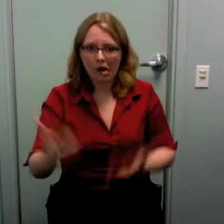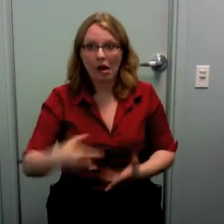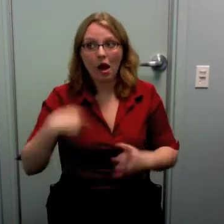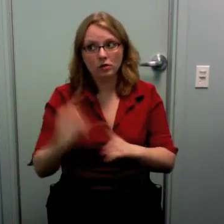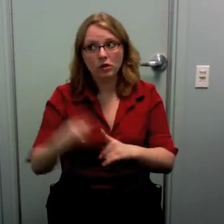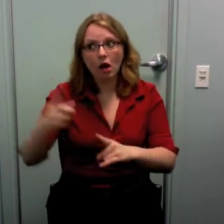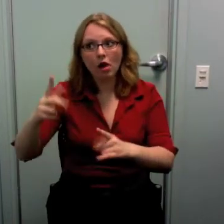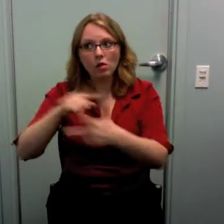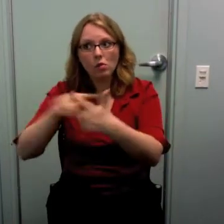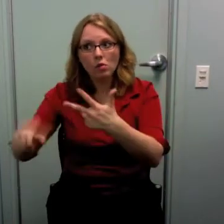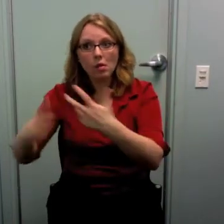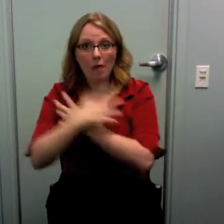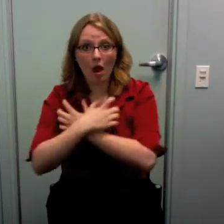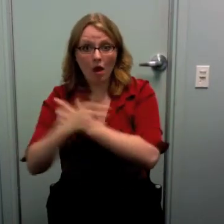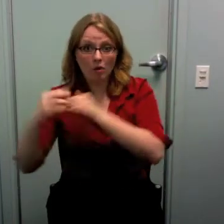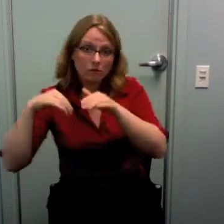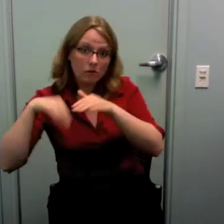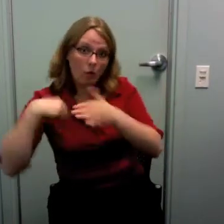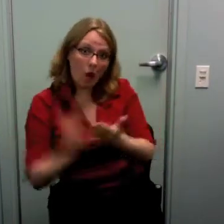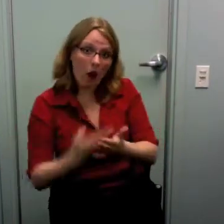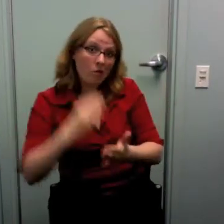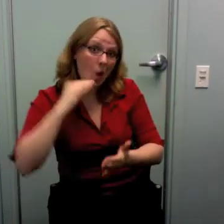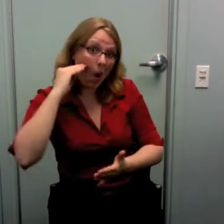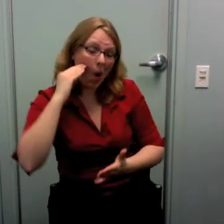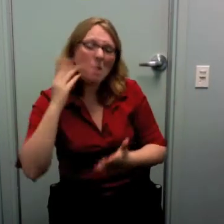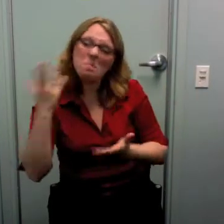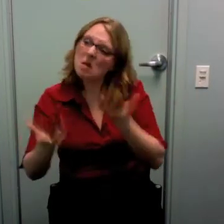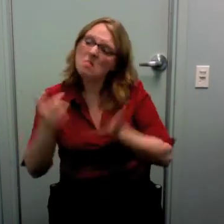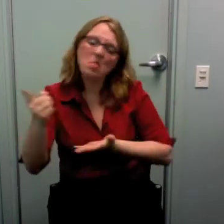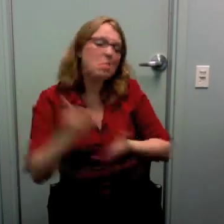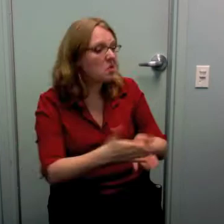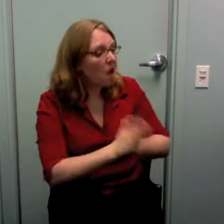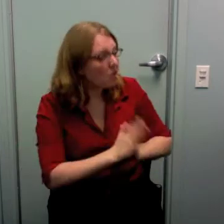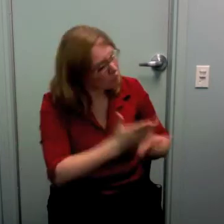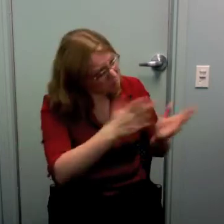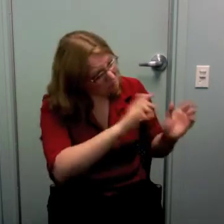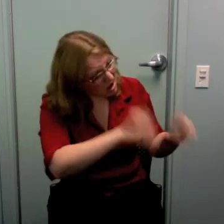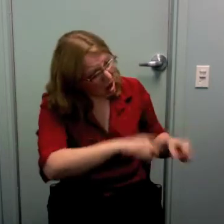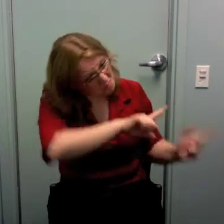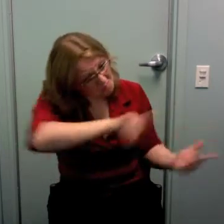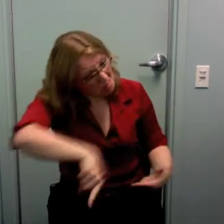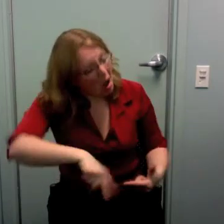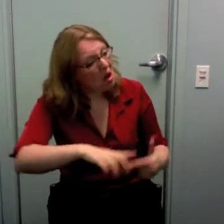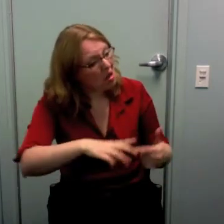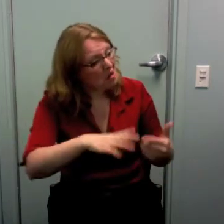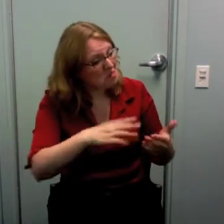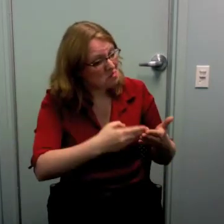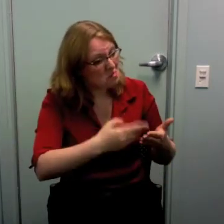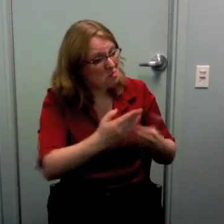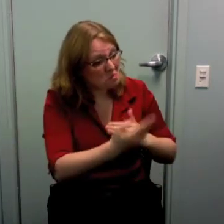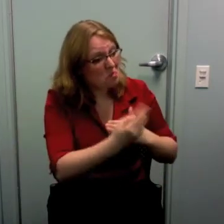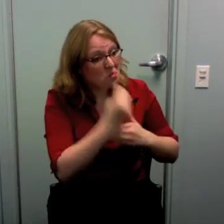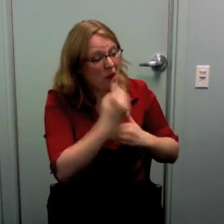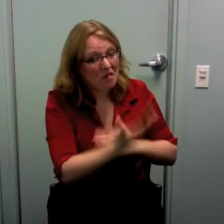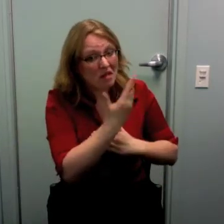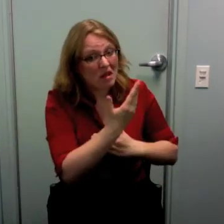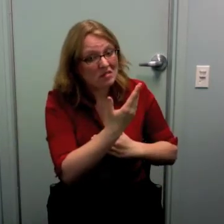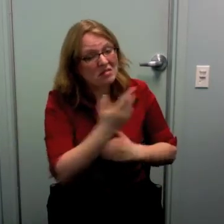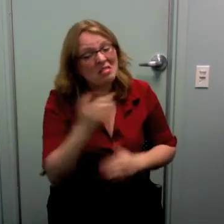and then perhaps they would have asked her to breakfast, for they were good bears, a little rough or so, as the manner